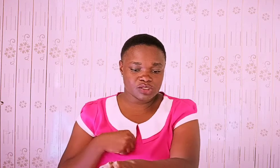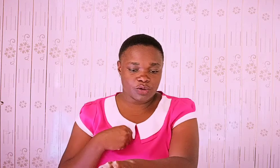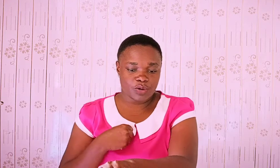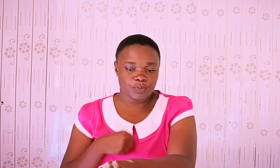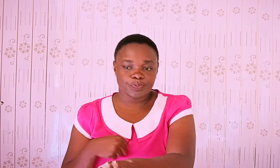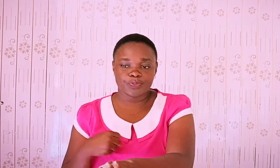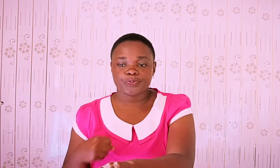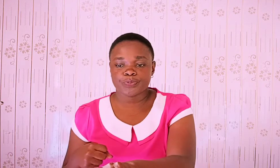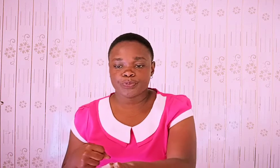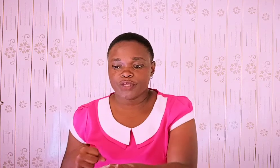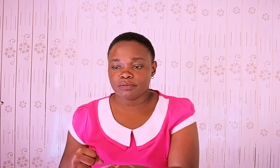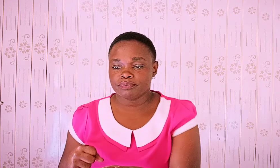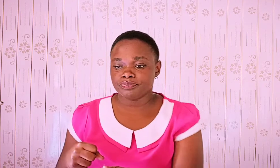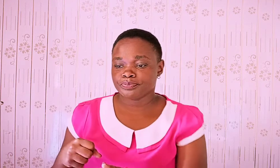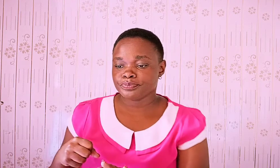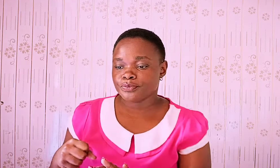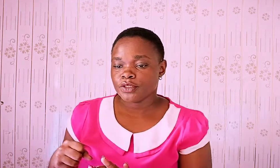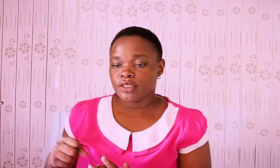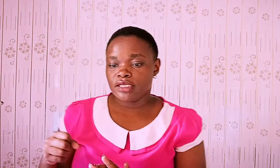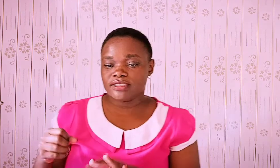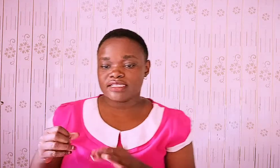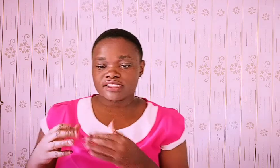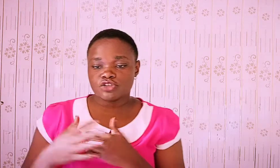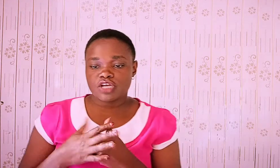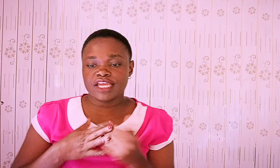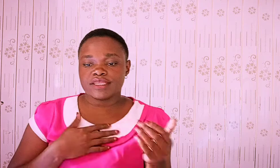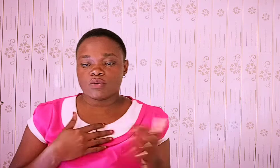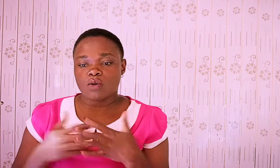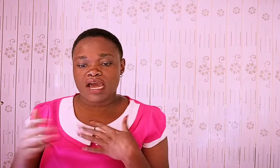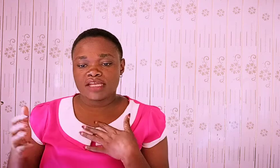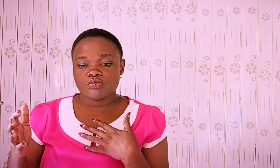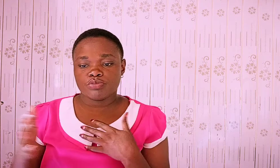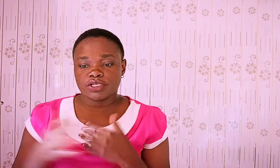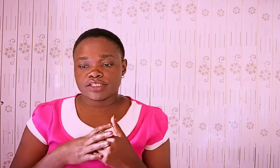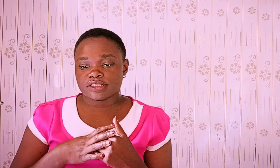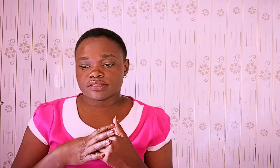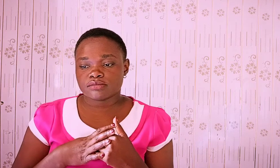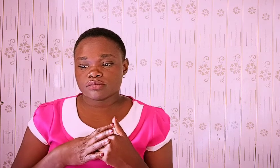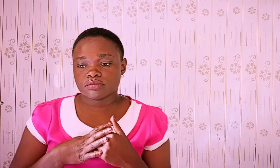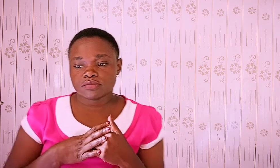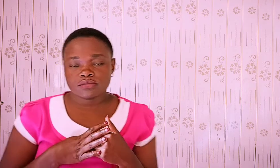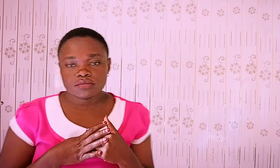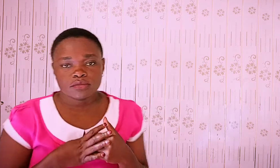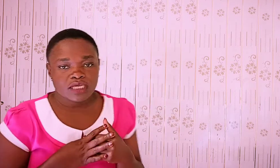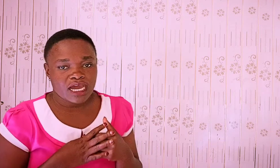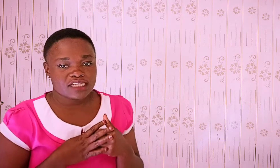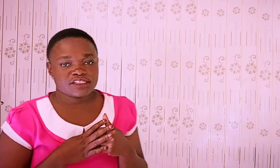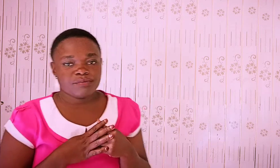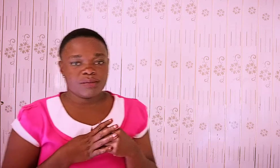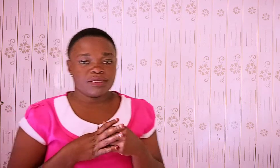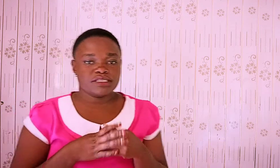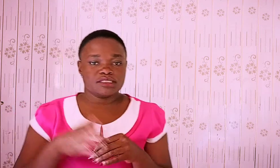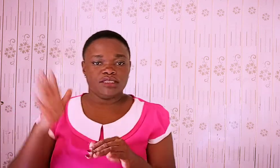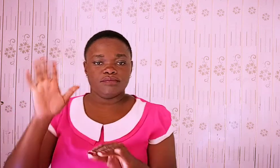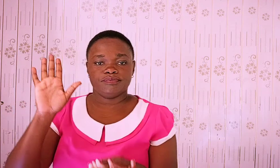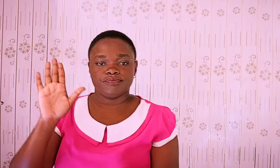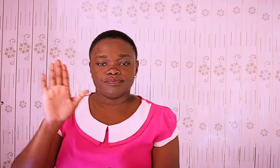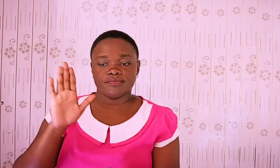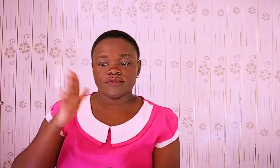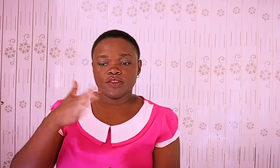Sawa. Yeah. Let us try the word please. And shape your please me.